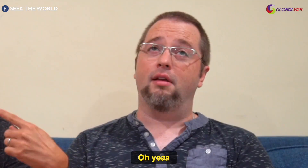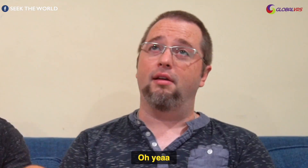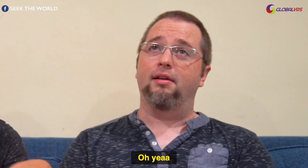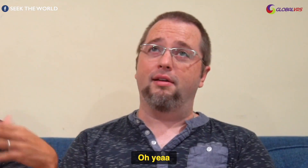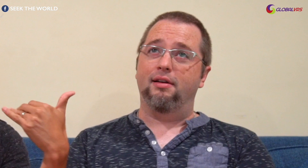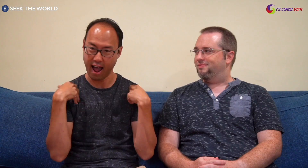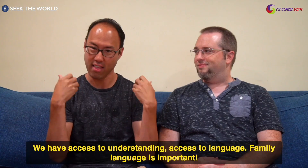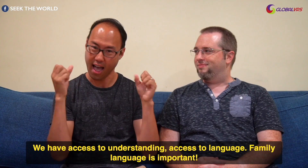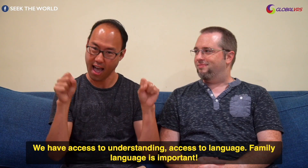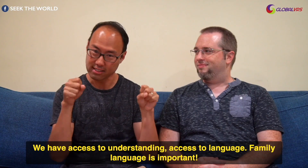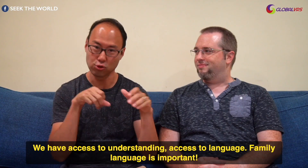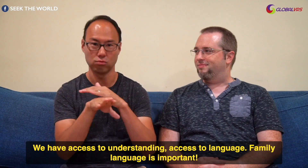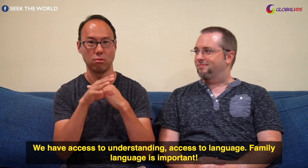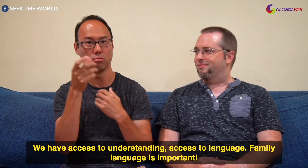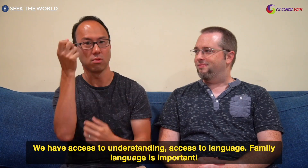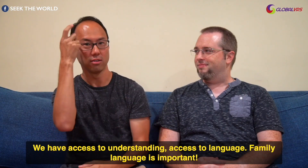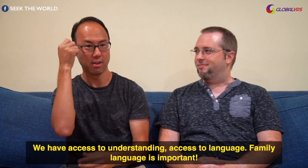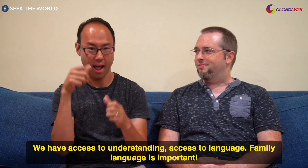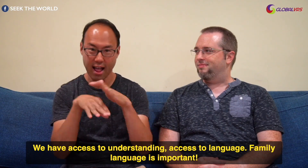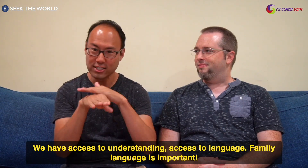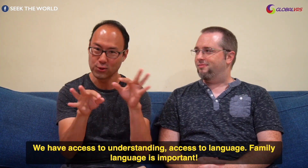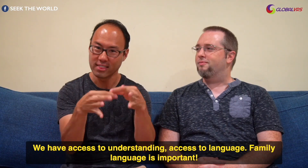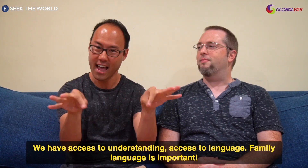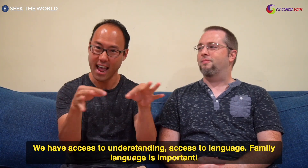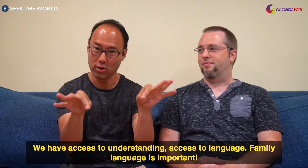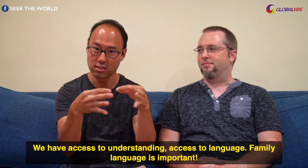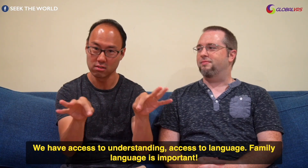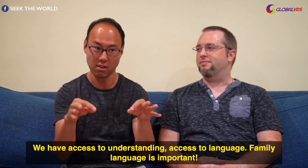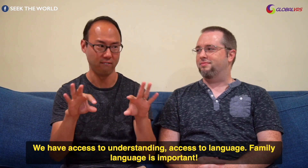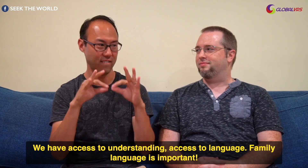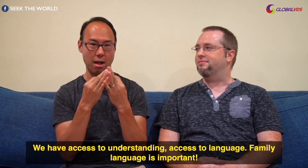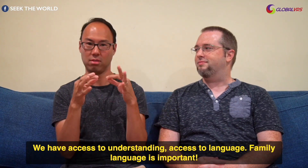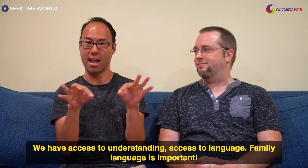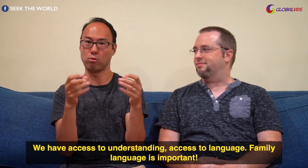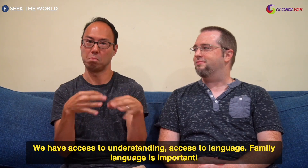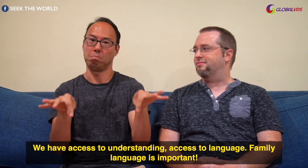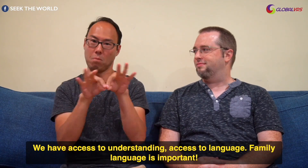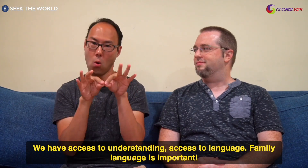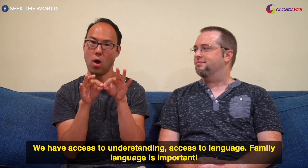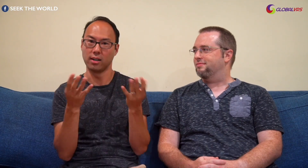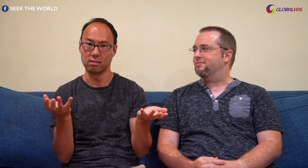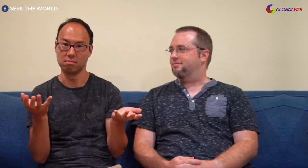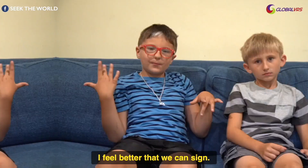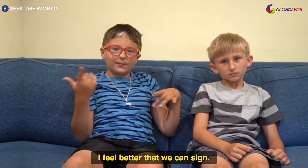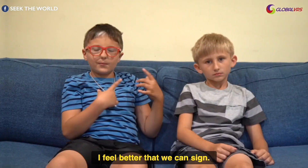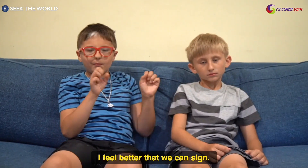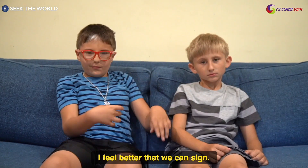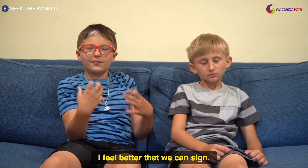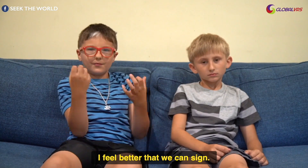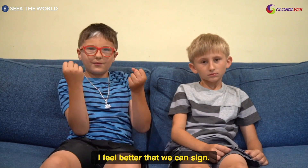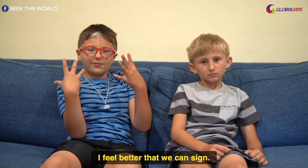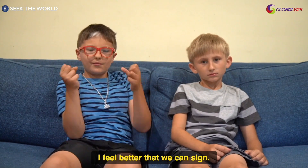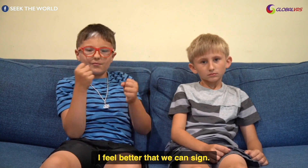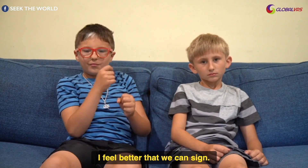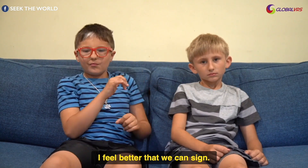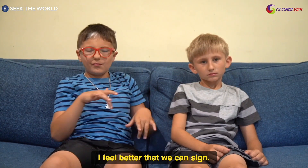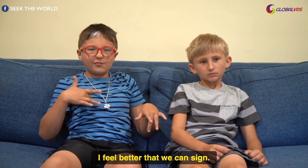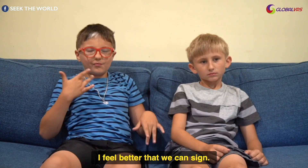fight. Oh yeah. We have access to understanding, access to language and family language is really important. I feel better